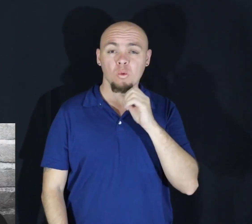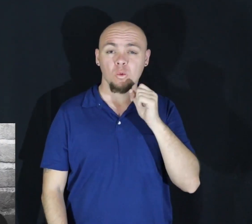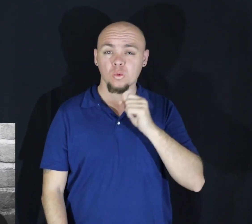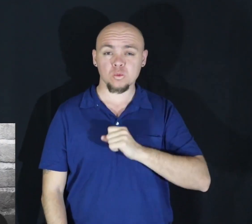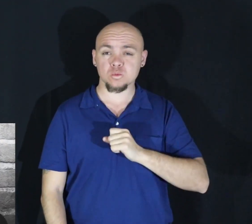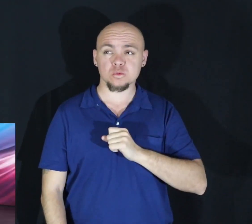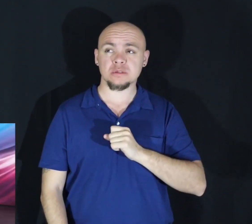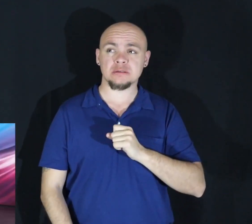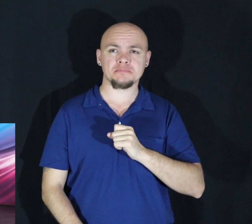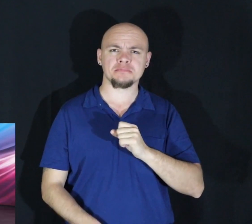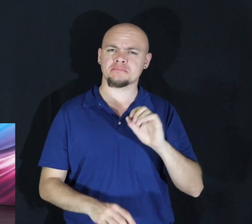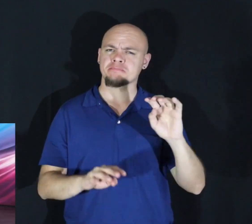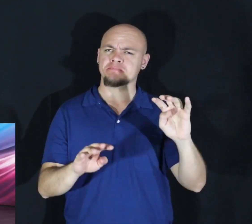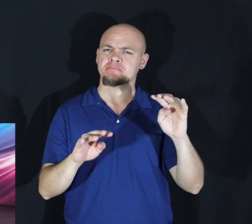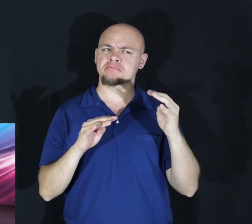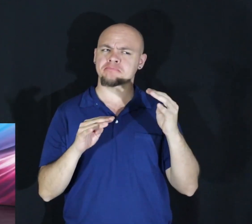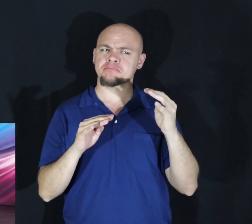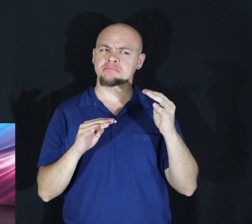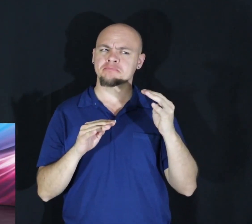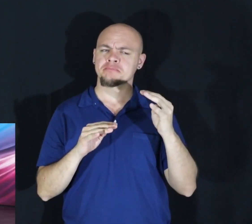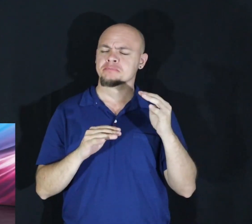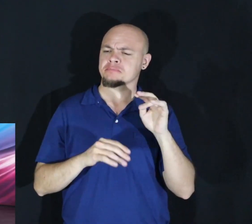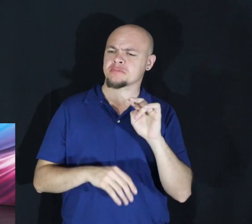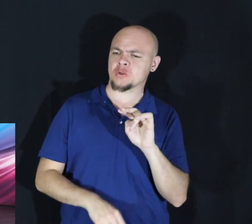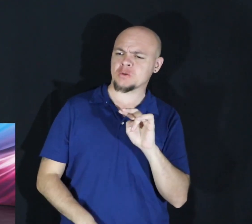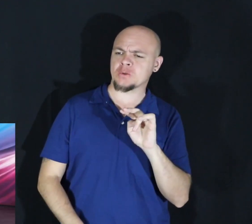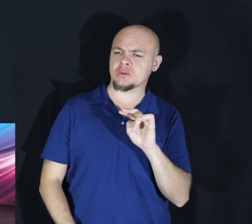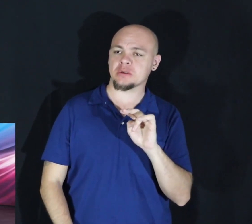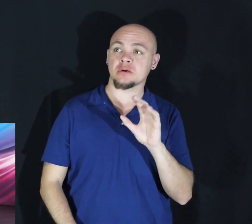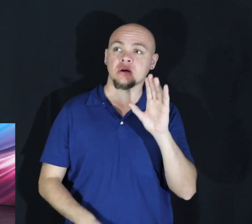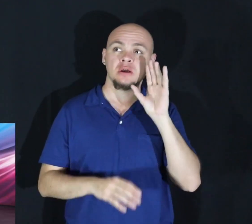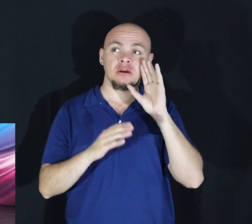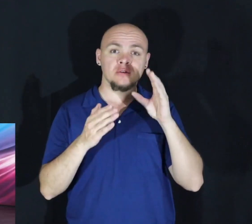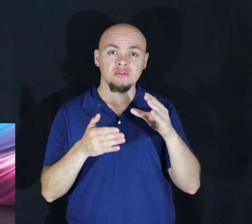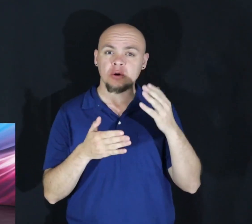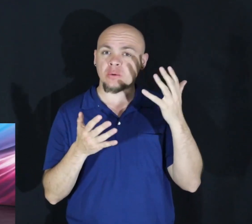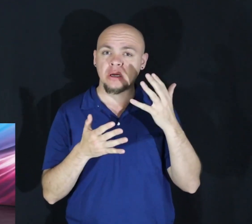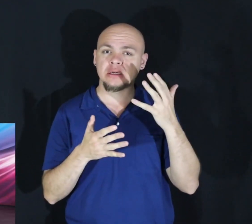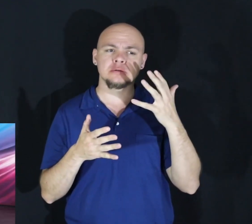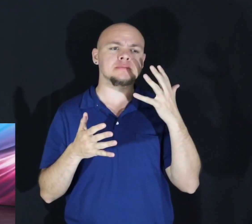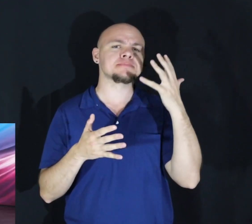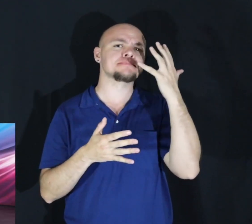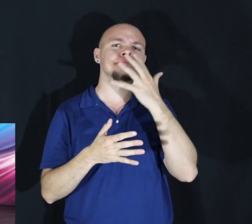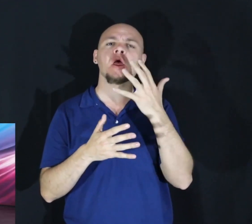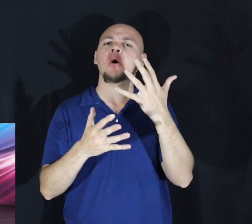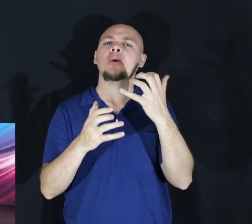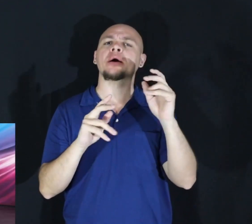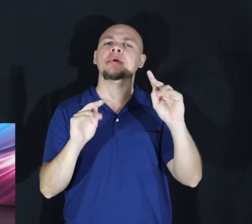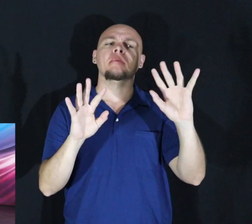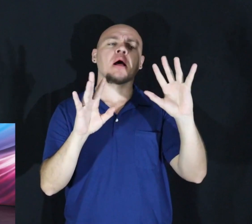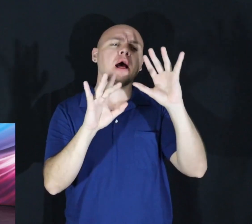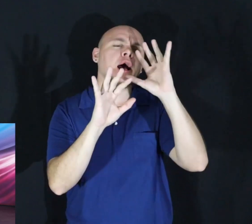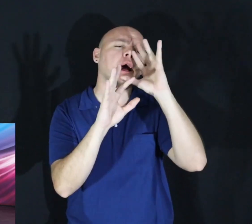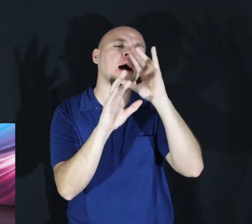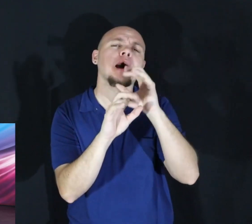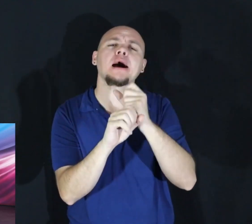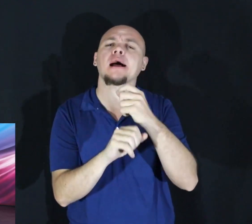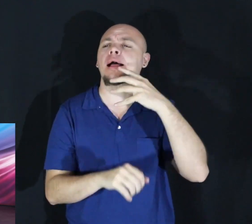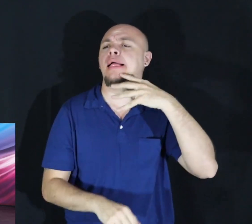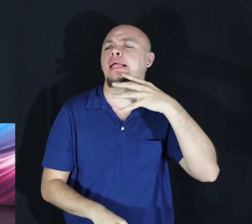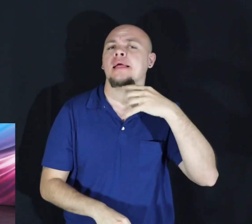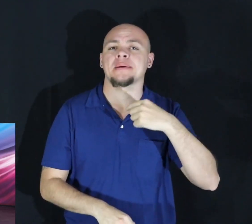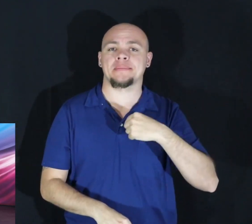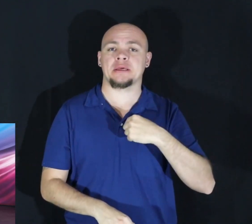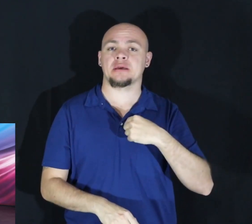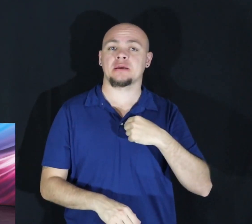to get attention for the way I looked. And pretty soon, my focus was on dressing to appear as attractive as I could. I